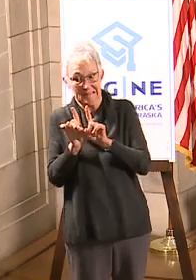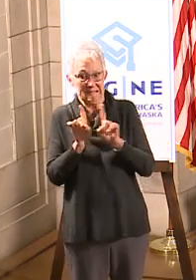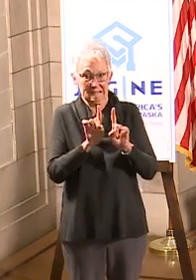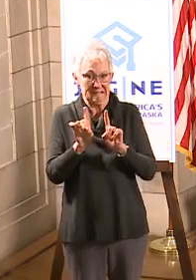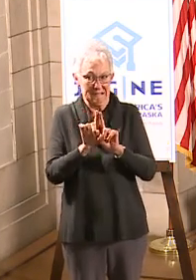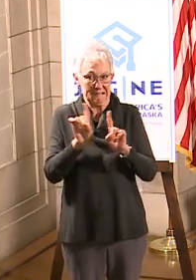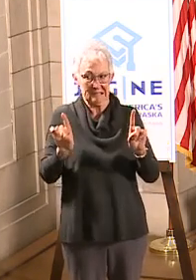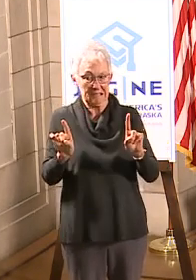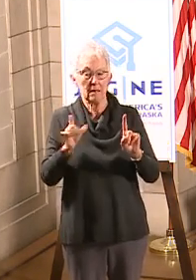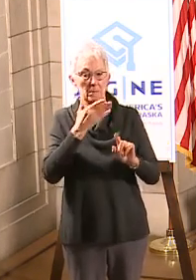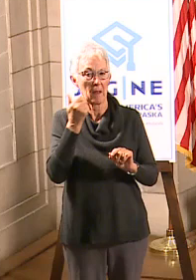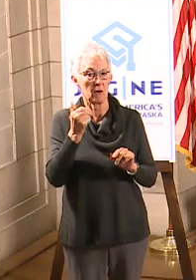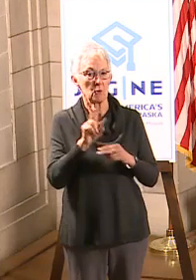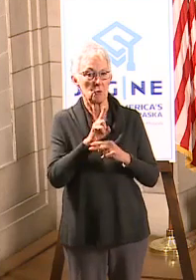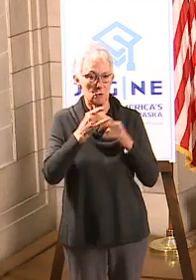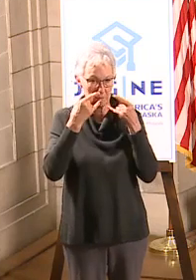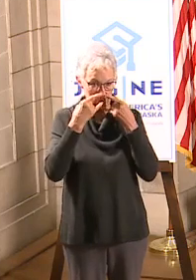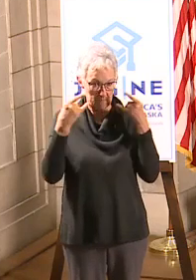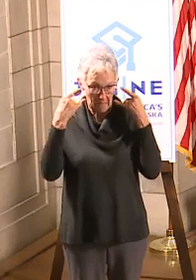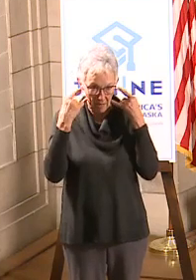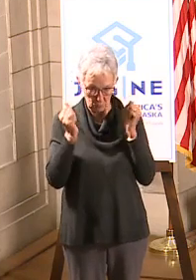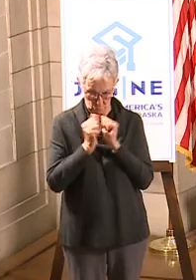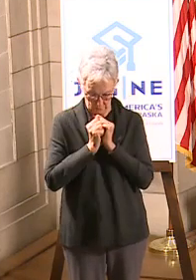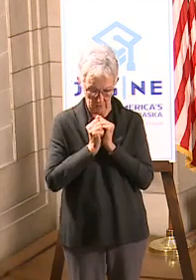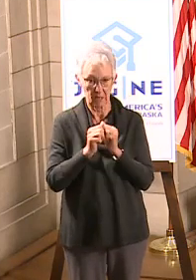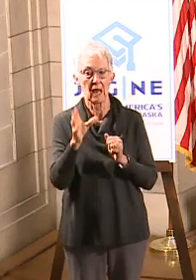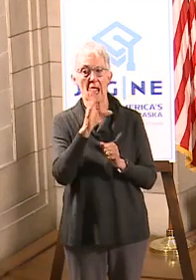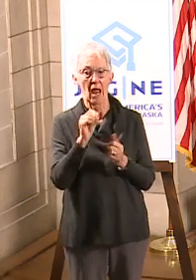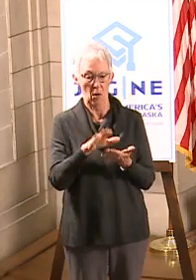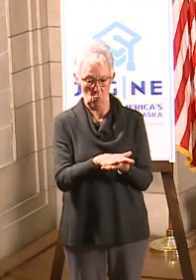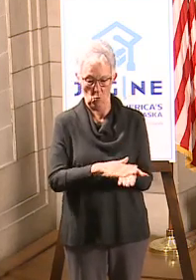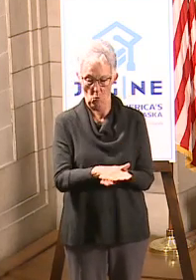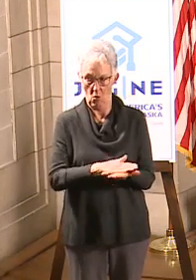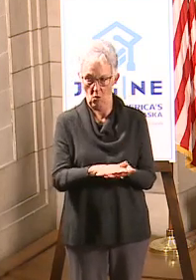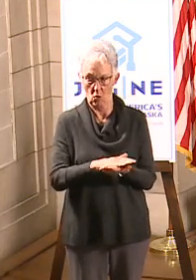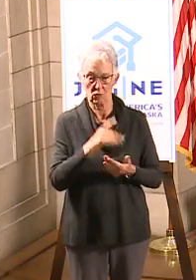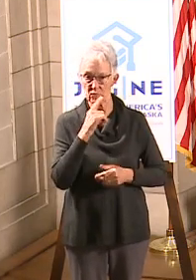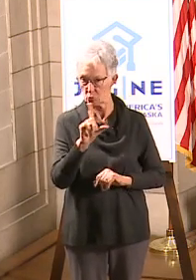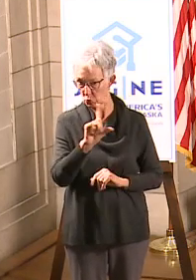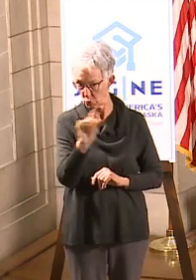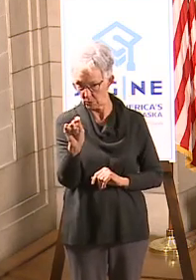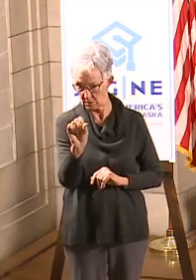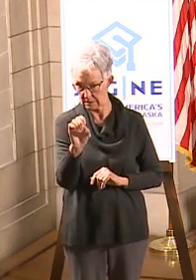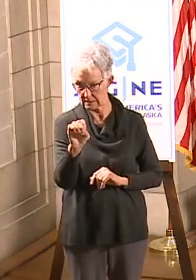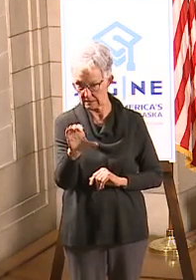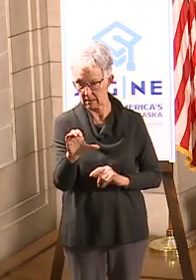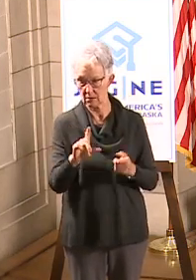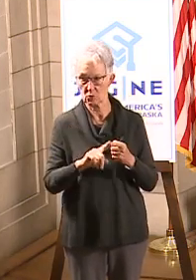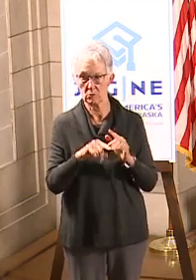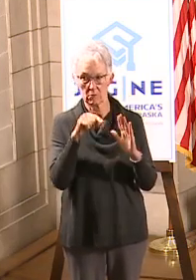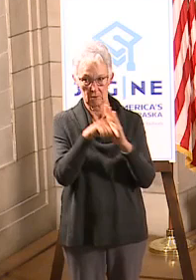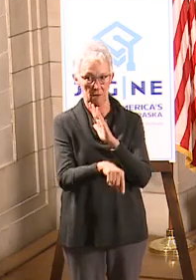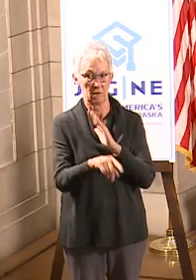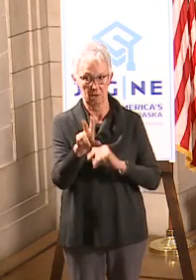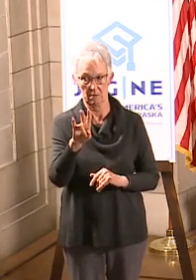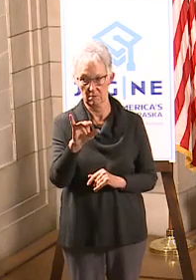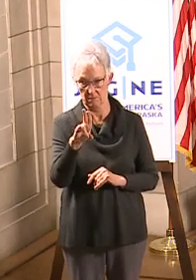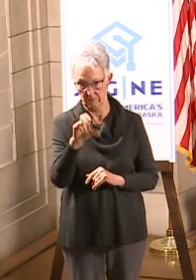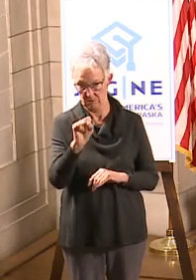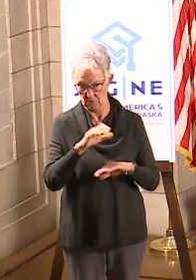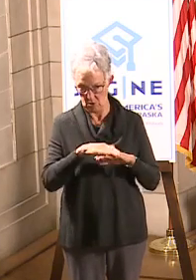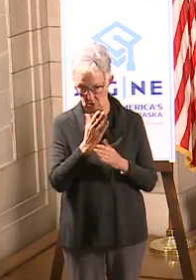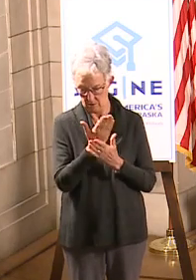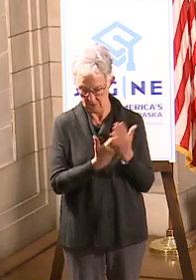mask. Wash your hands often for 20 seconds at a time. That will actually kill the virus. So that's a great thing. Stay home